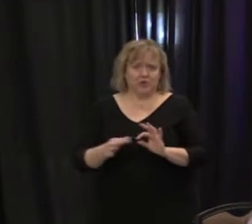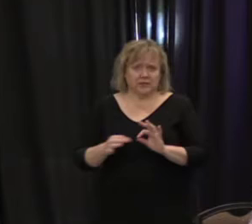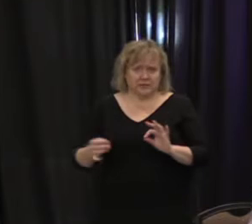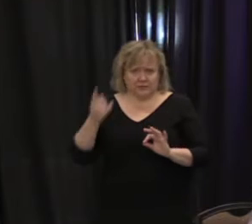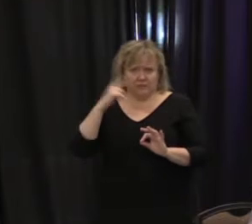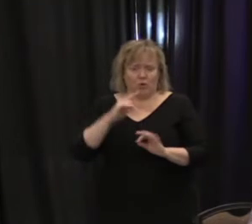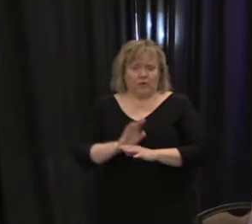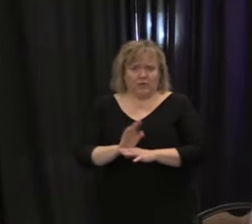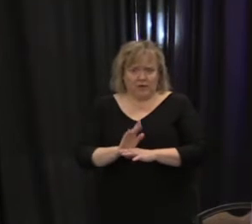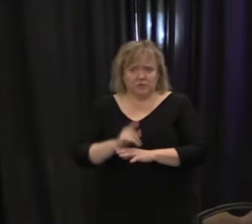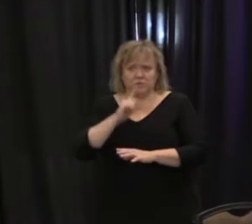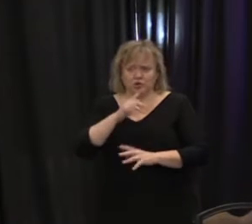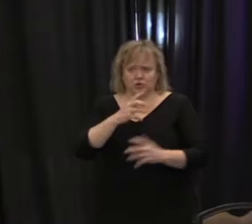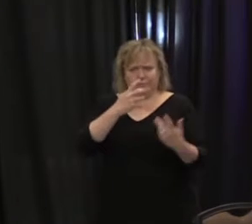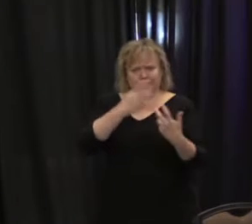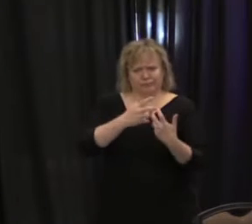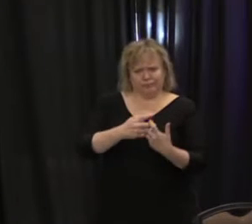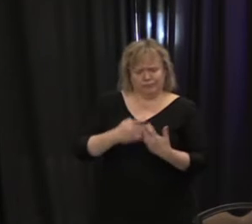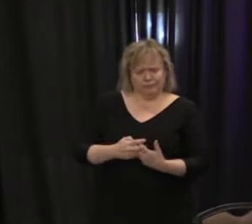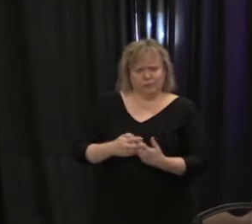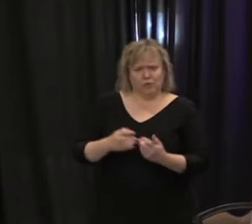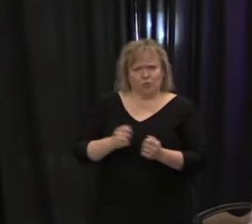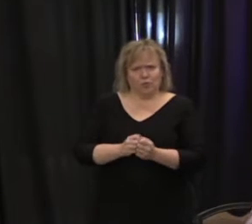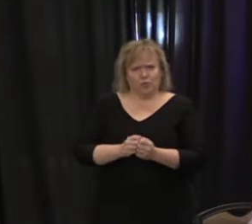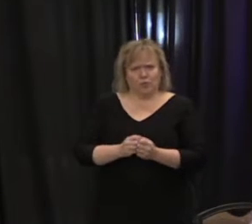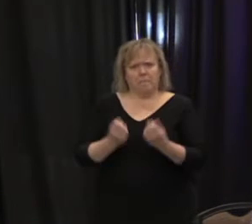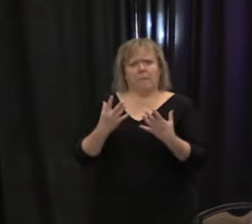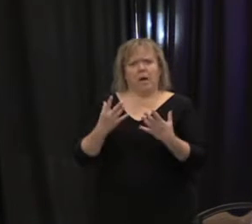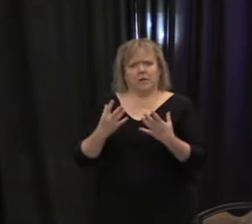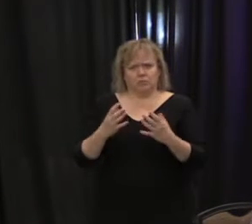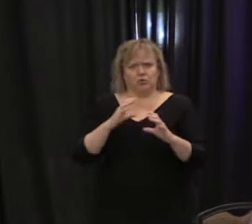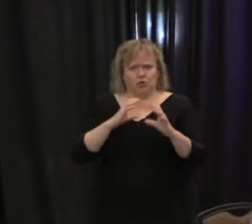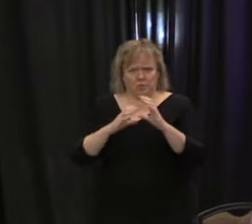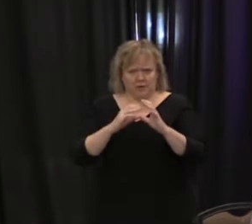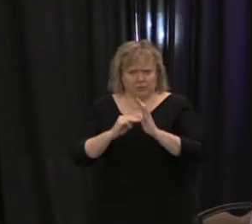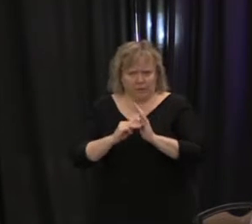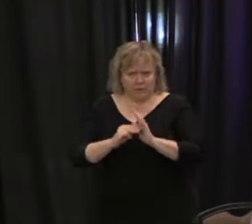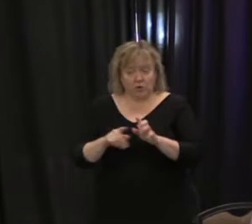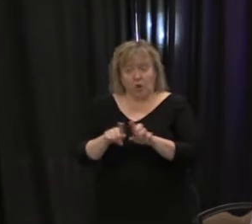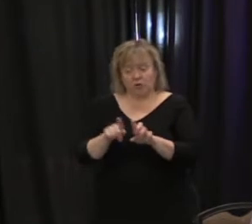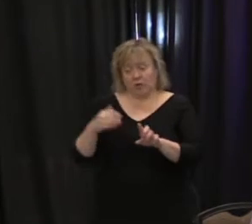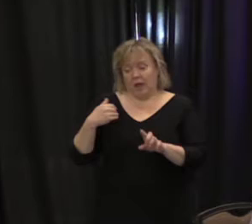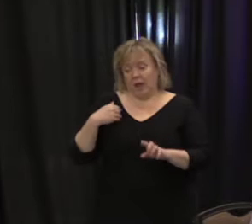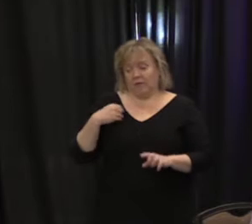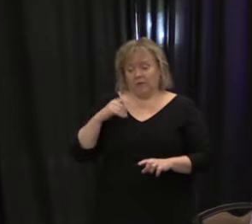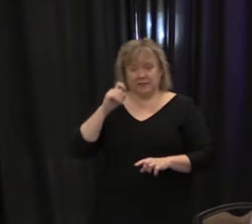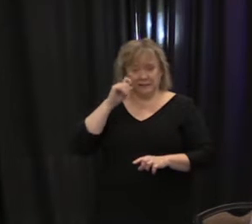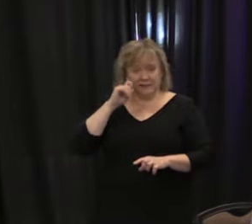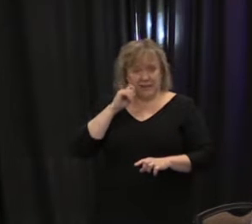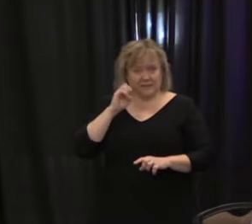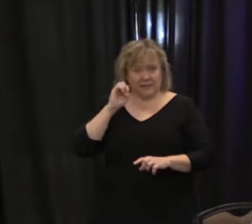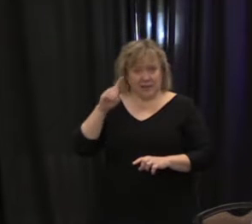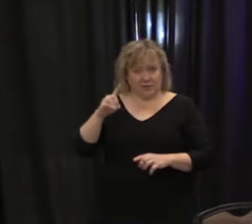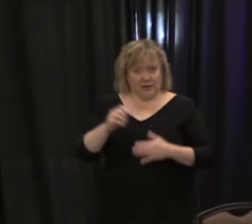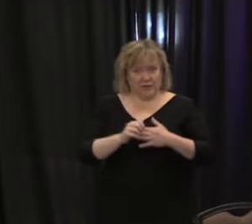it fits multiple communication modules. And we also have a sex education guide for